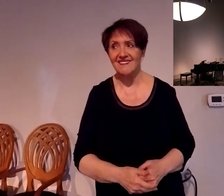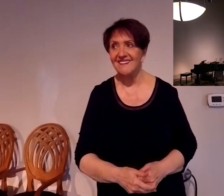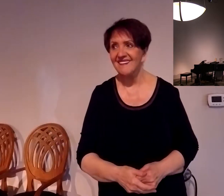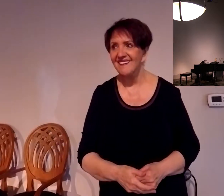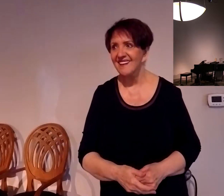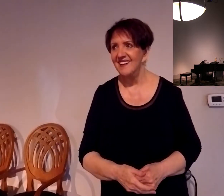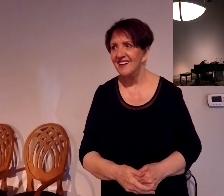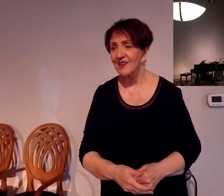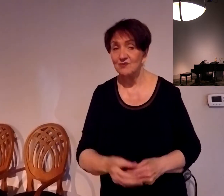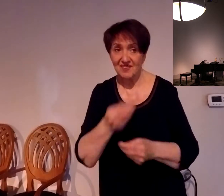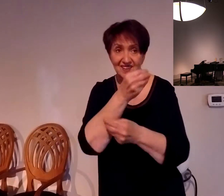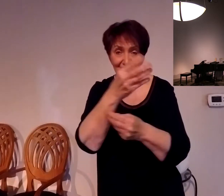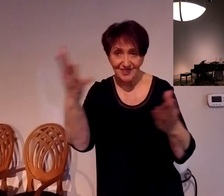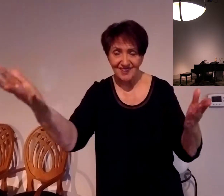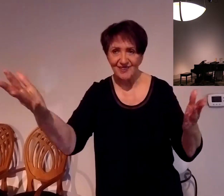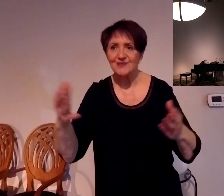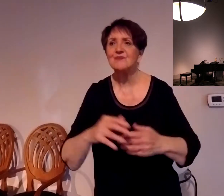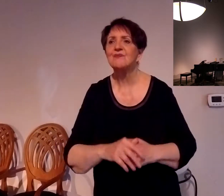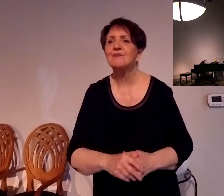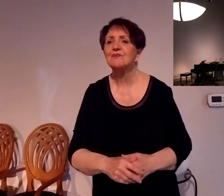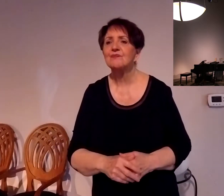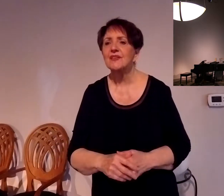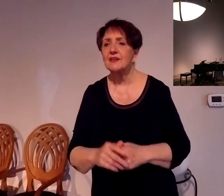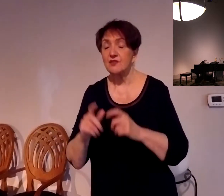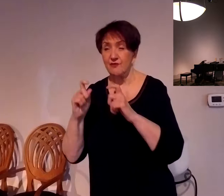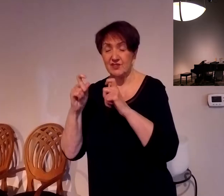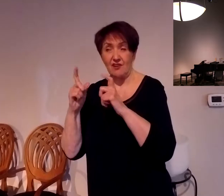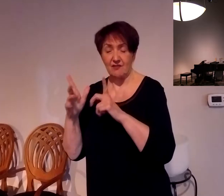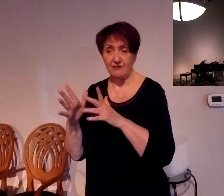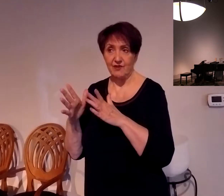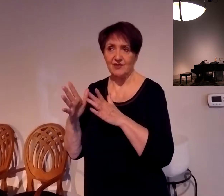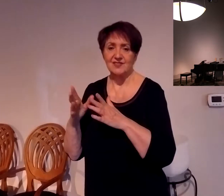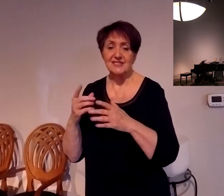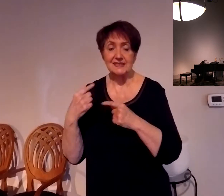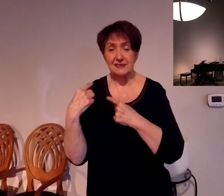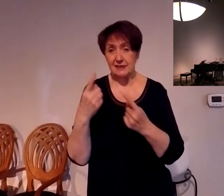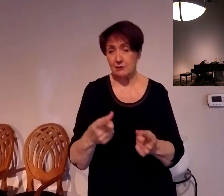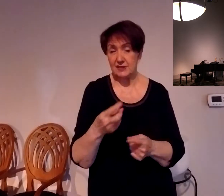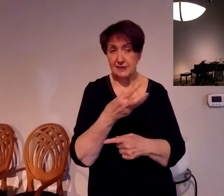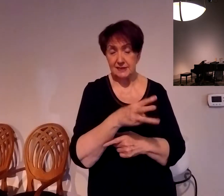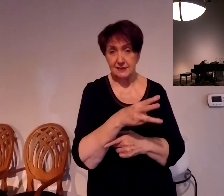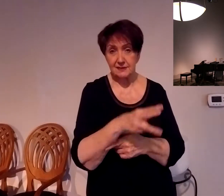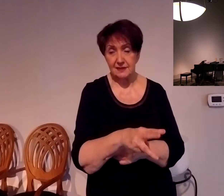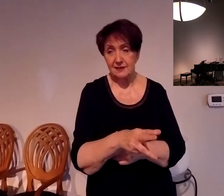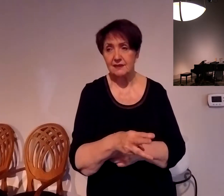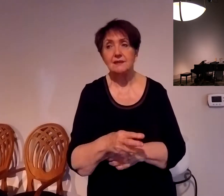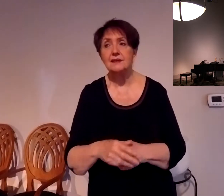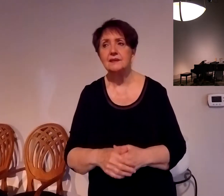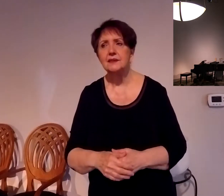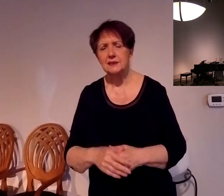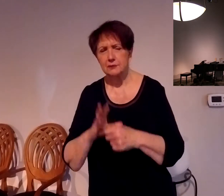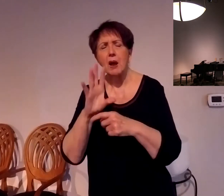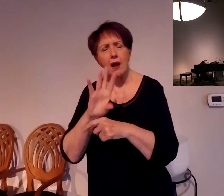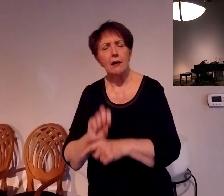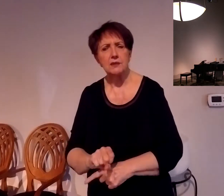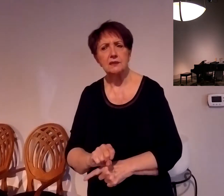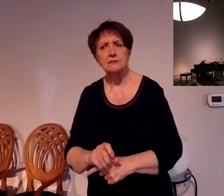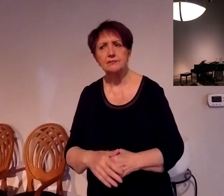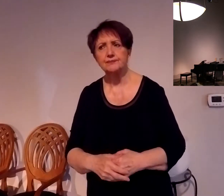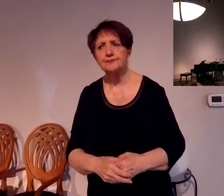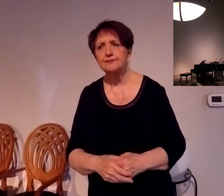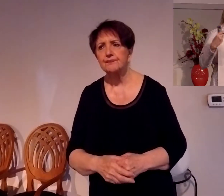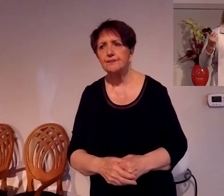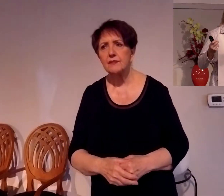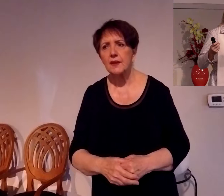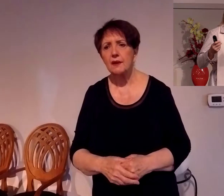Well, I just want to let you know that as a photographer, it's been a hobby since I was 16, and I've even been paid to take pictures,